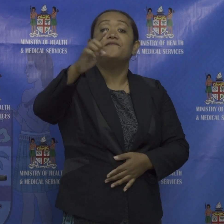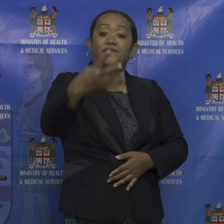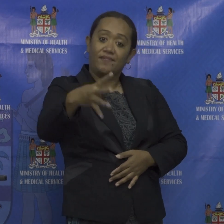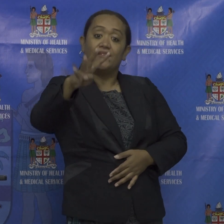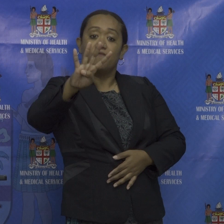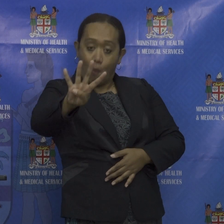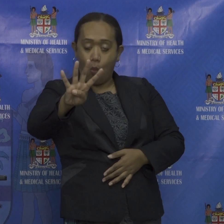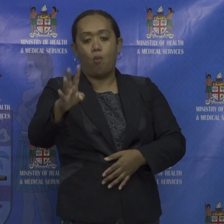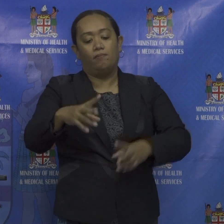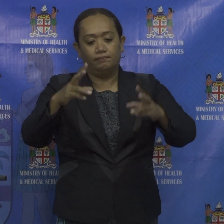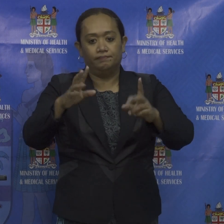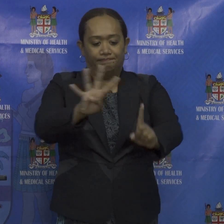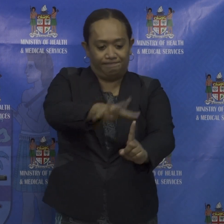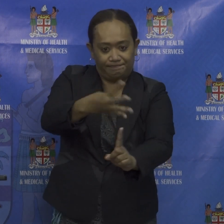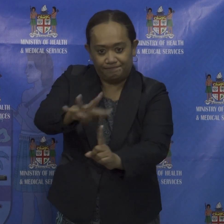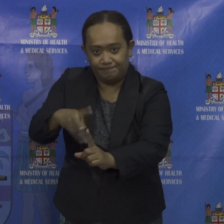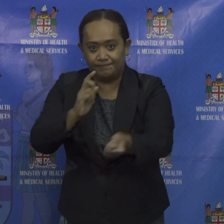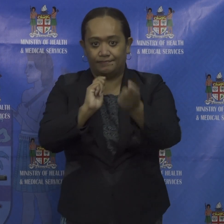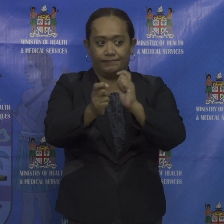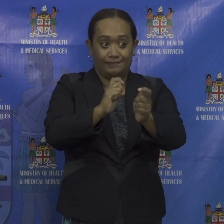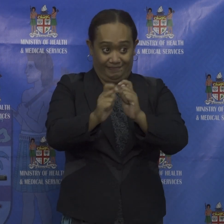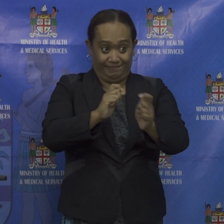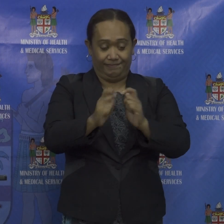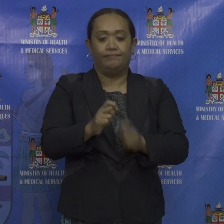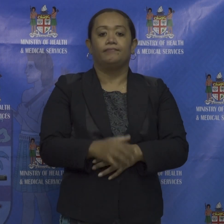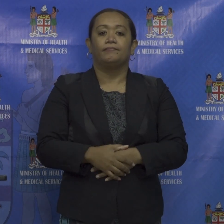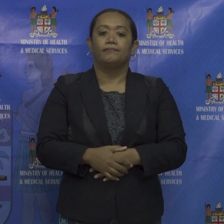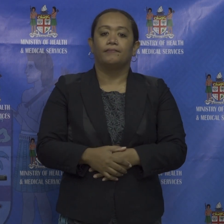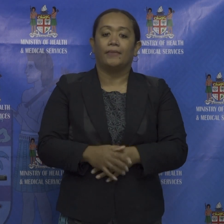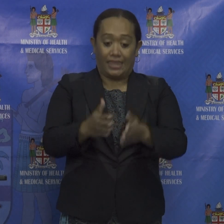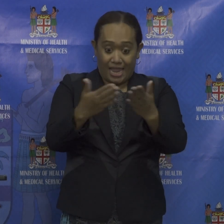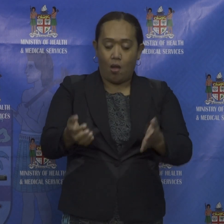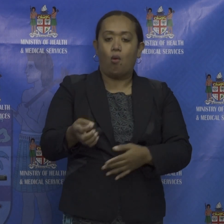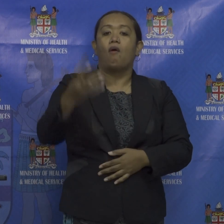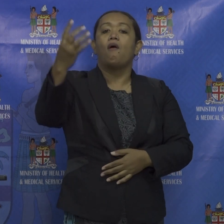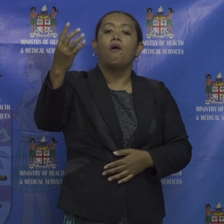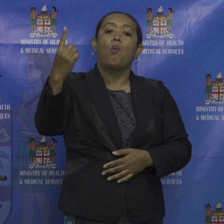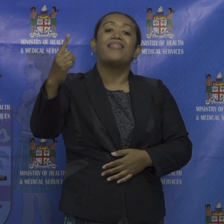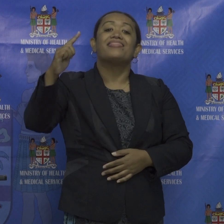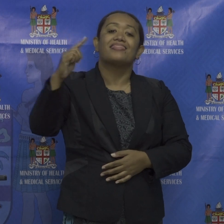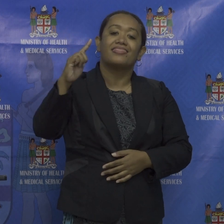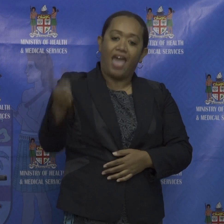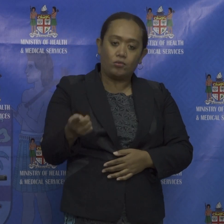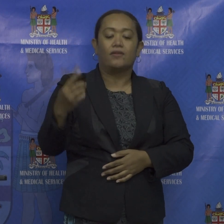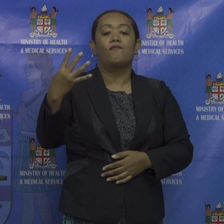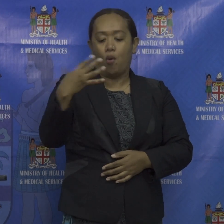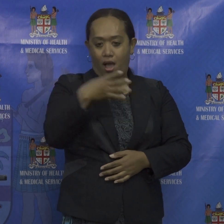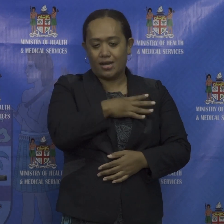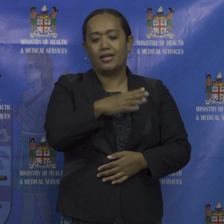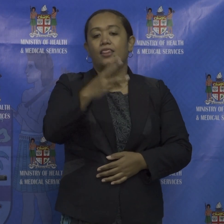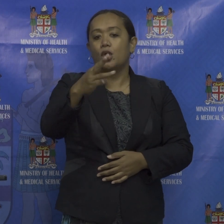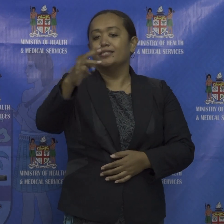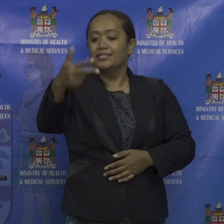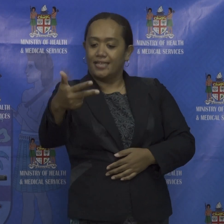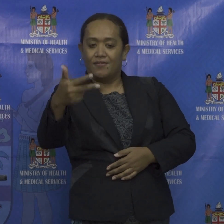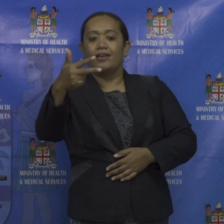testing early last year. And our daily average of testing is now at 1,437 tests per day.